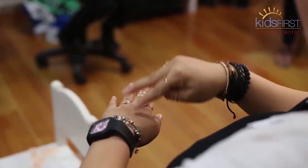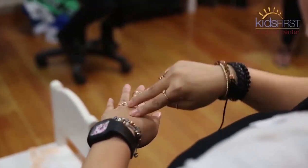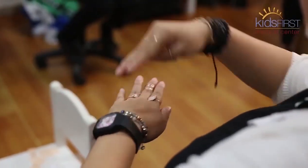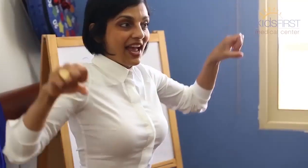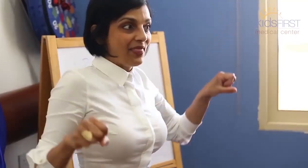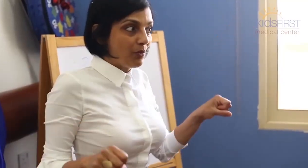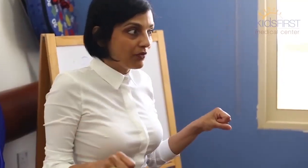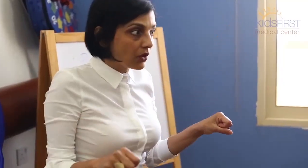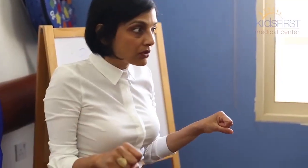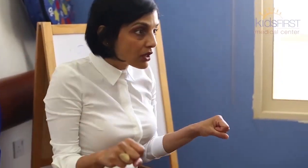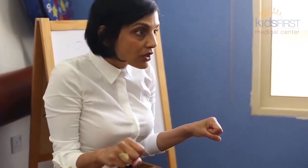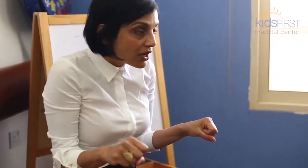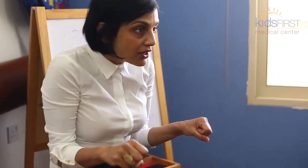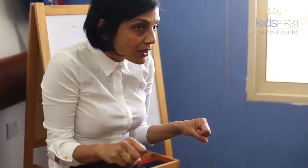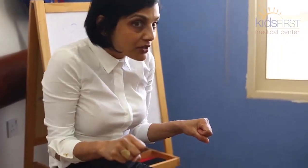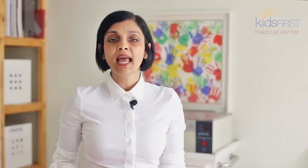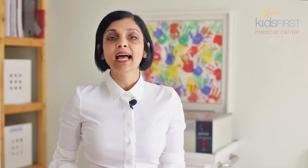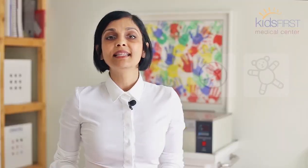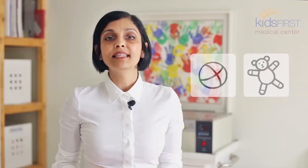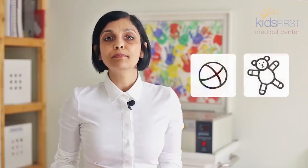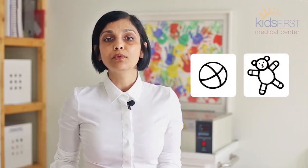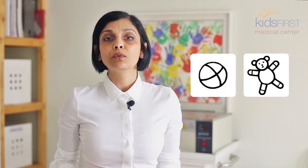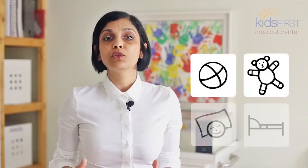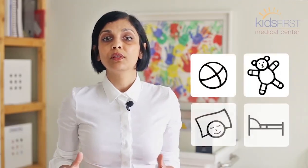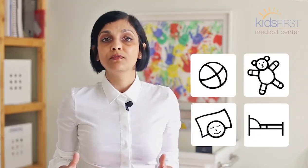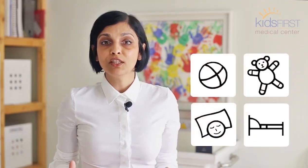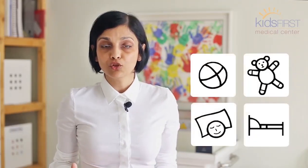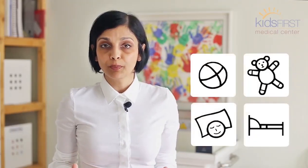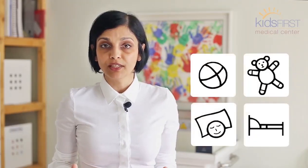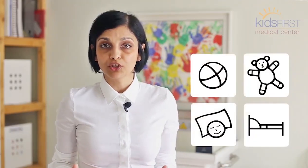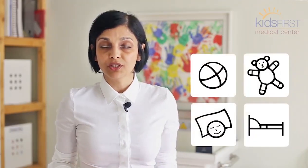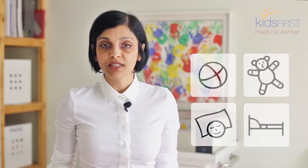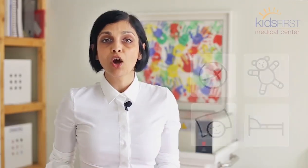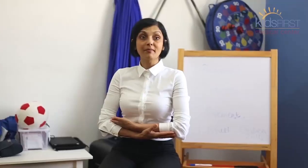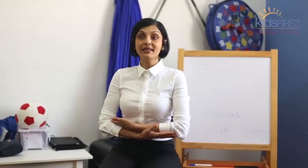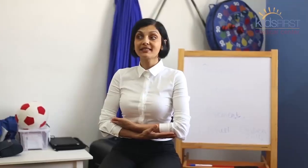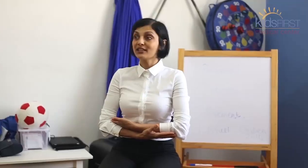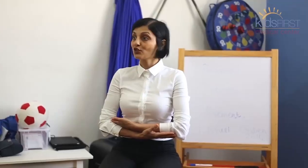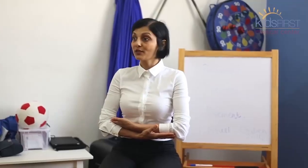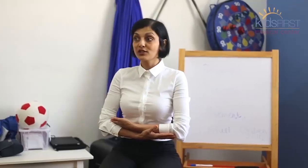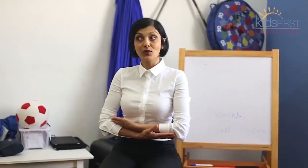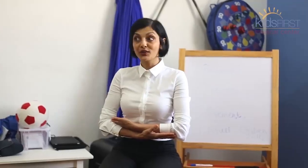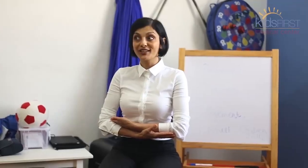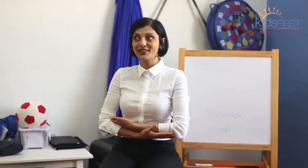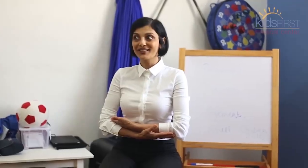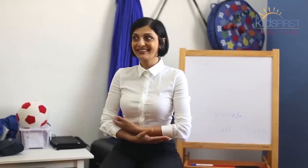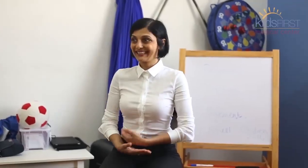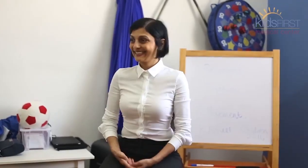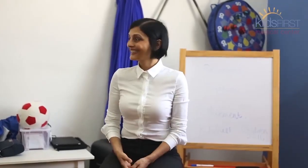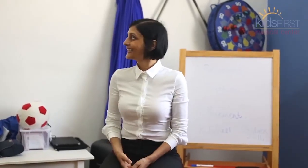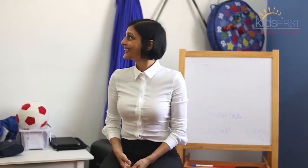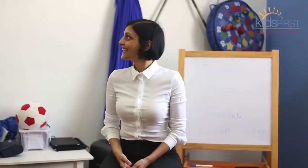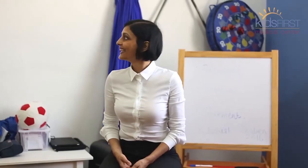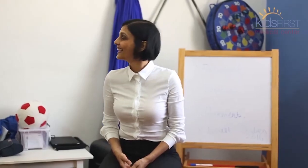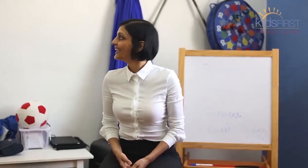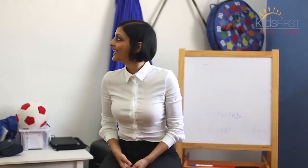the signs, which are the hand gestures, and symbols, which are the visual pictures, always with speech using everyday